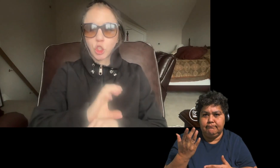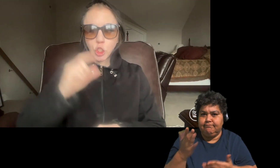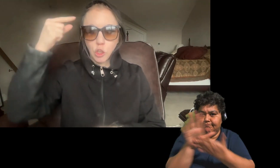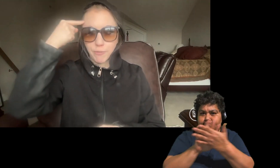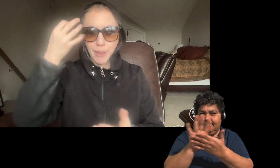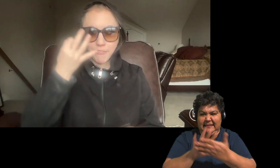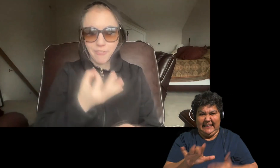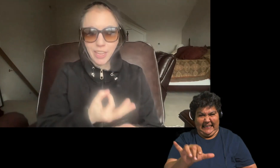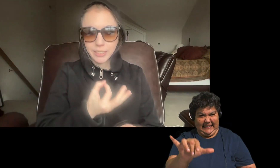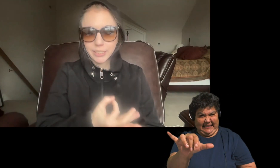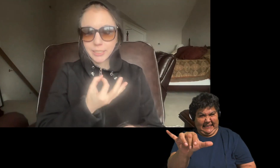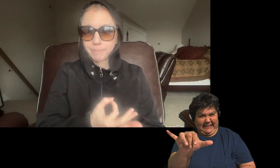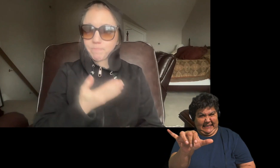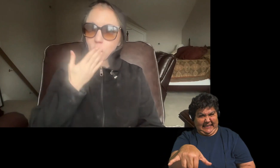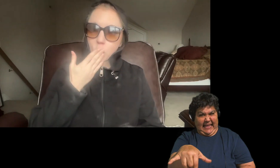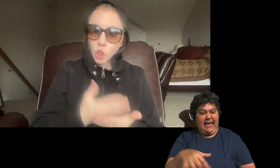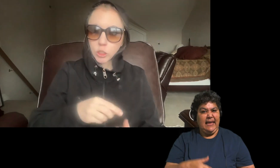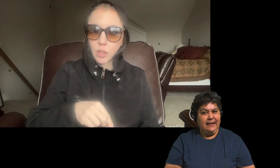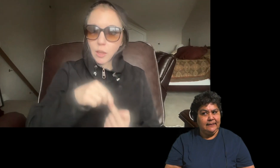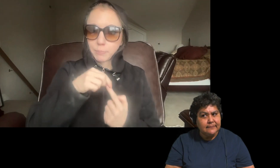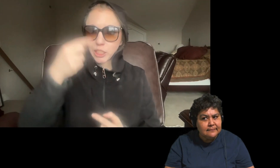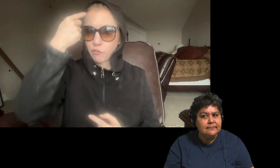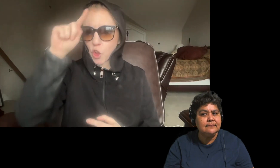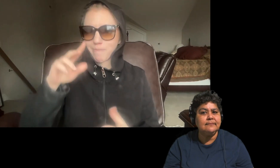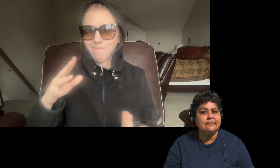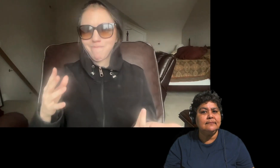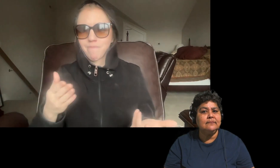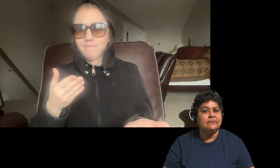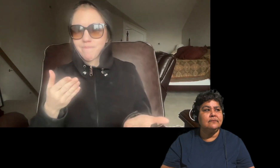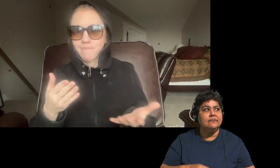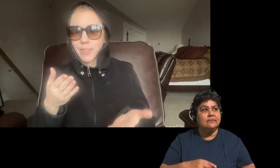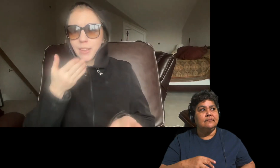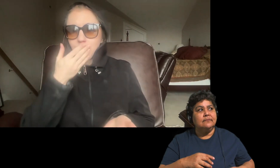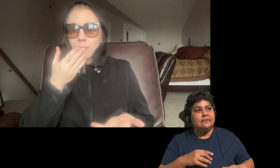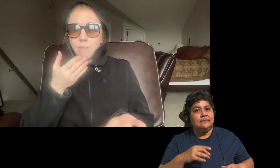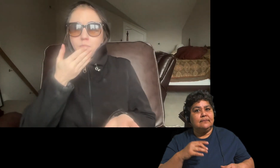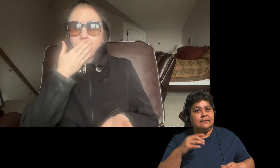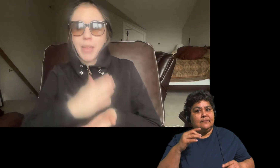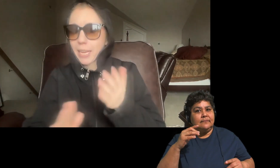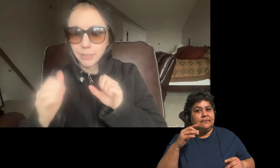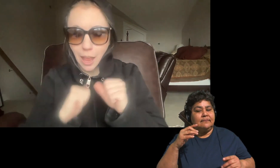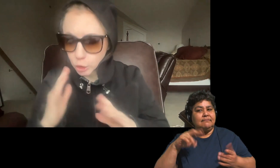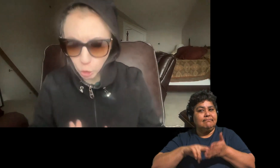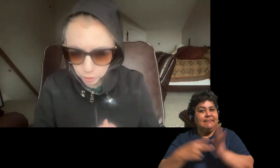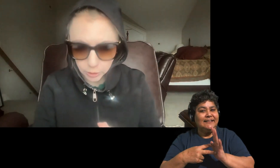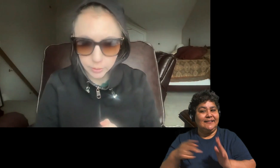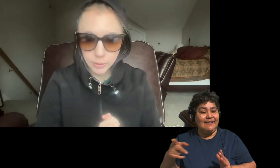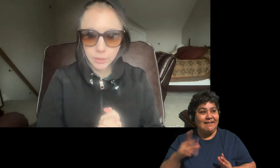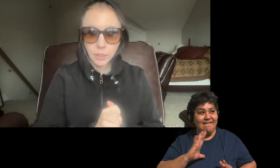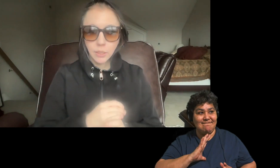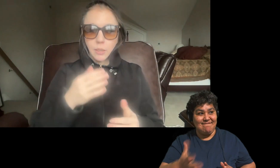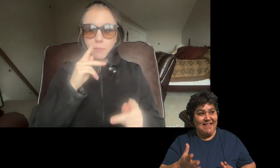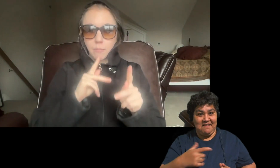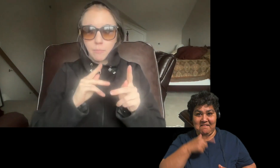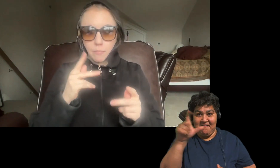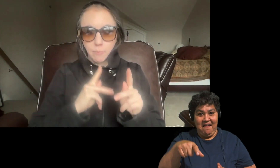alone might make church government funding an attractive option for more cynical players,